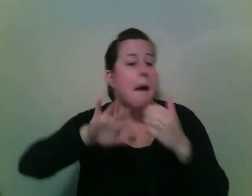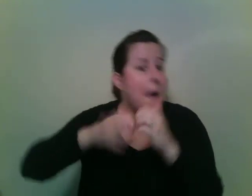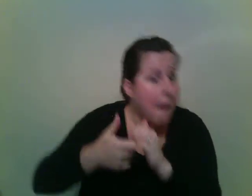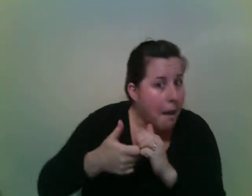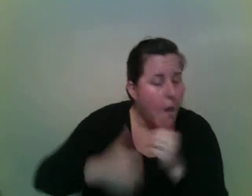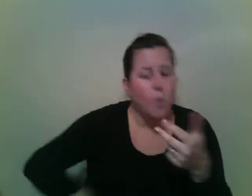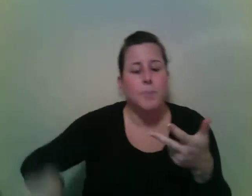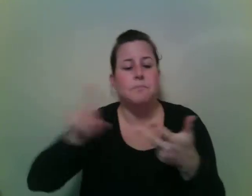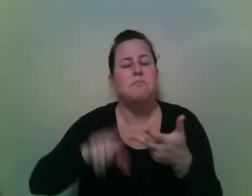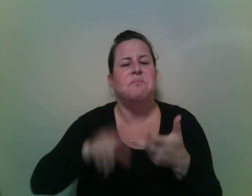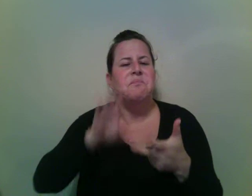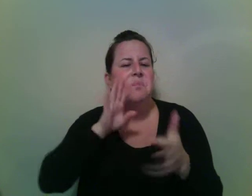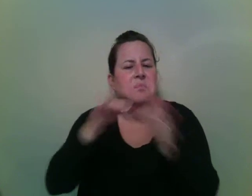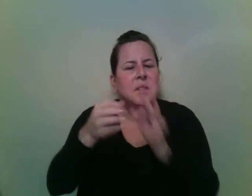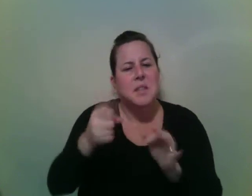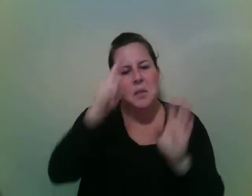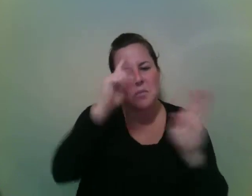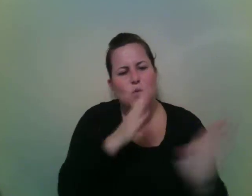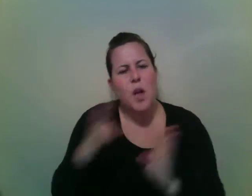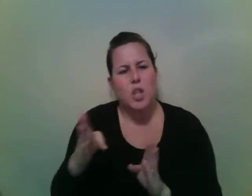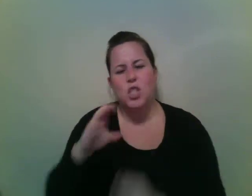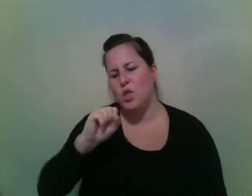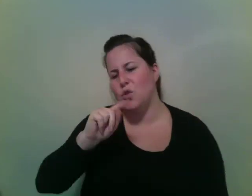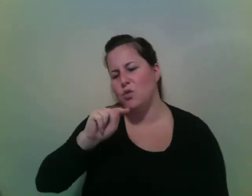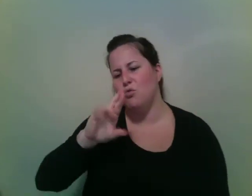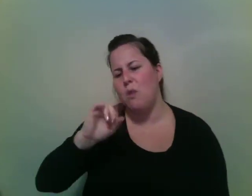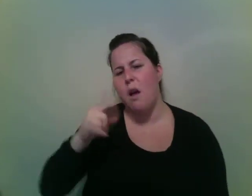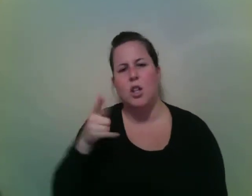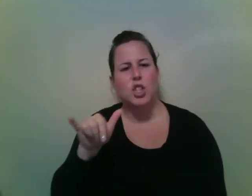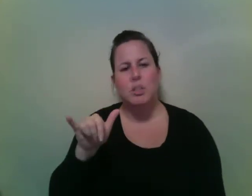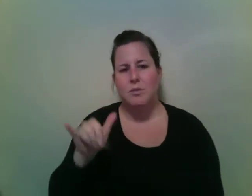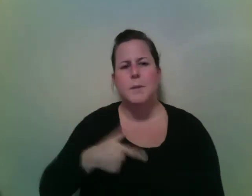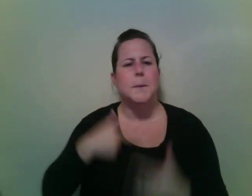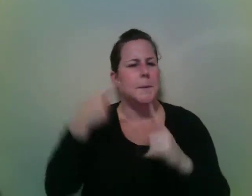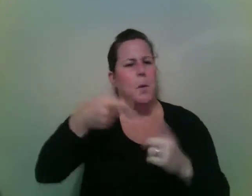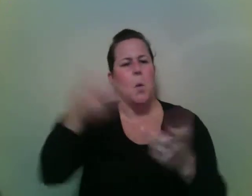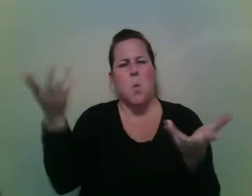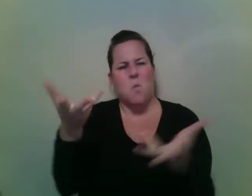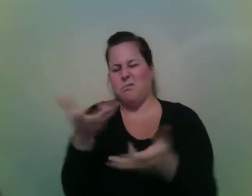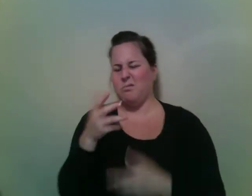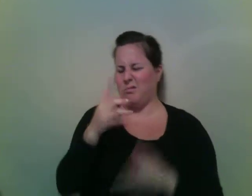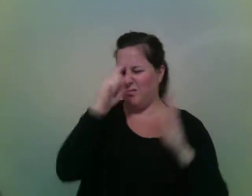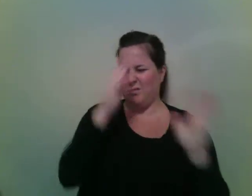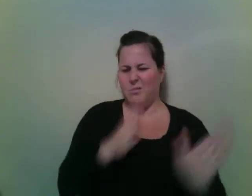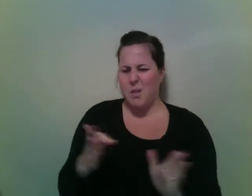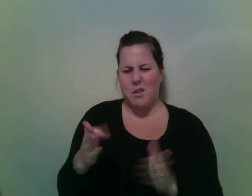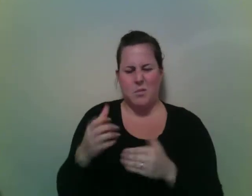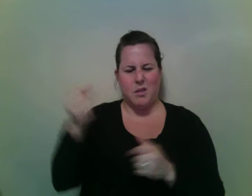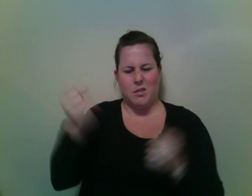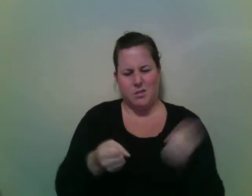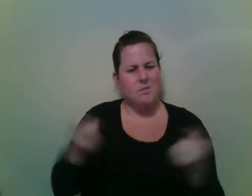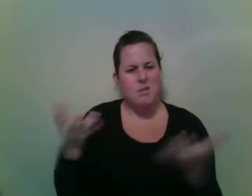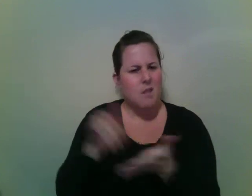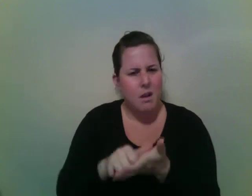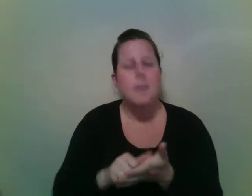I'm going to give you some strategies, too. What is strategic placement? This is when you personally enroll someone,